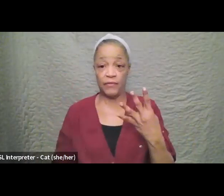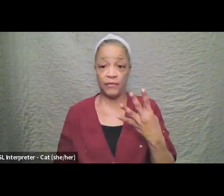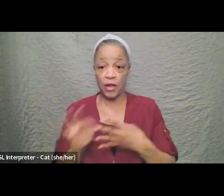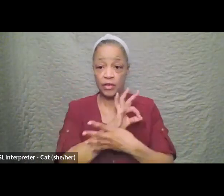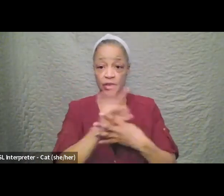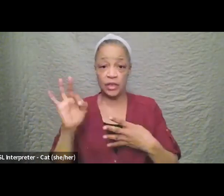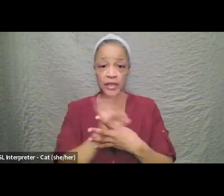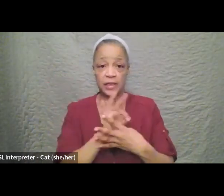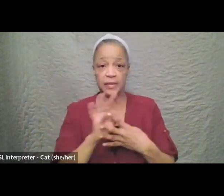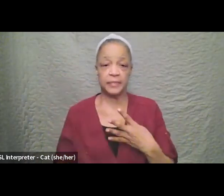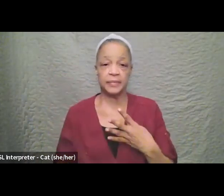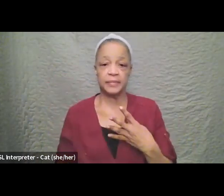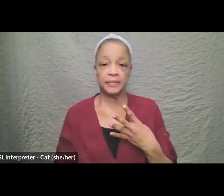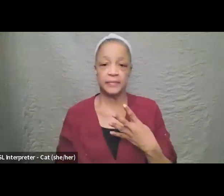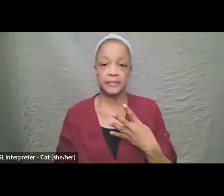functions.